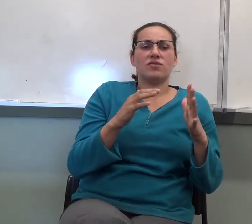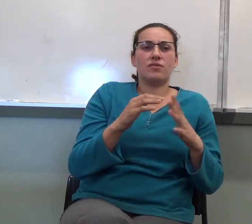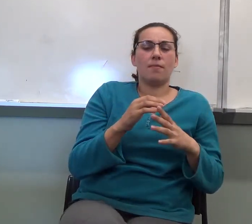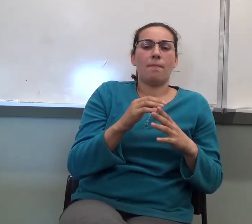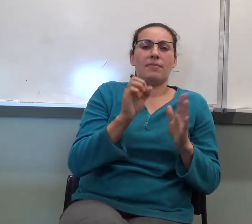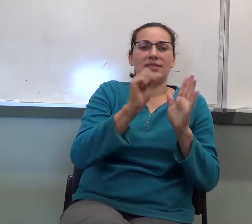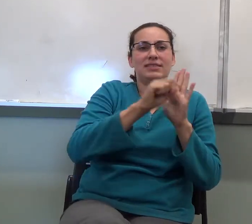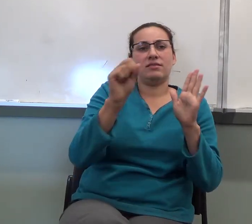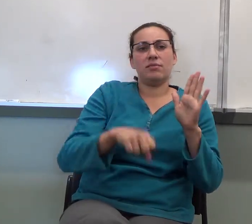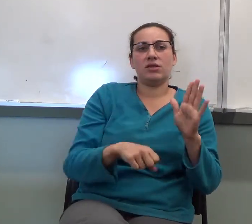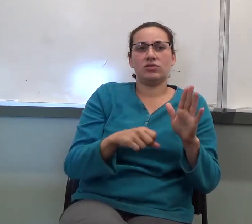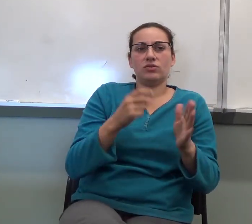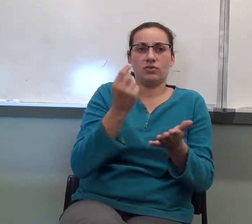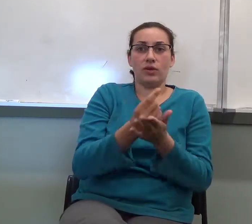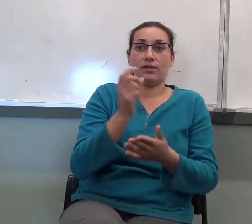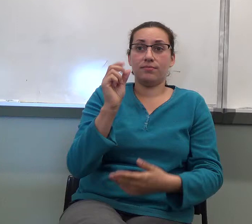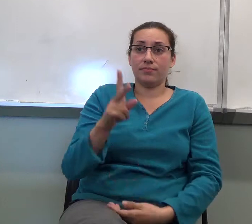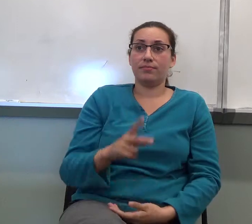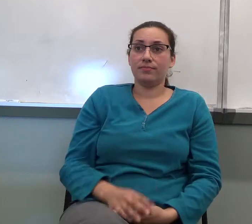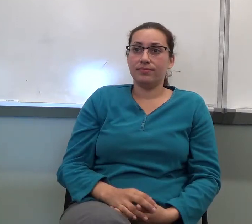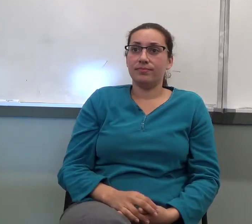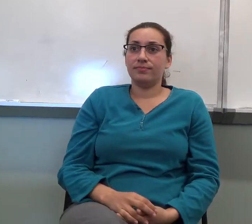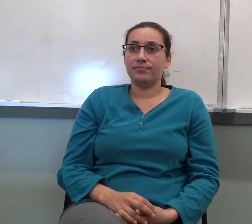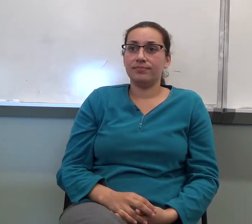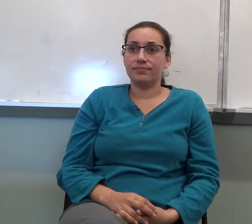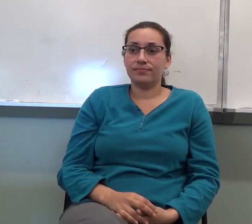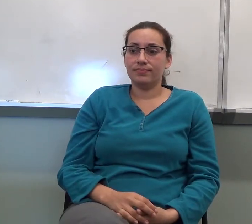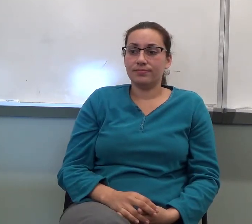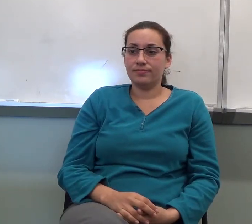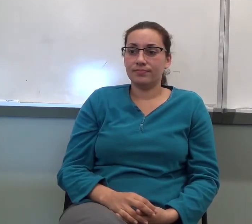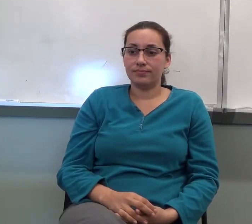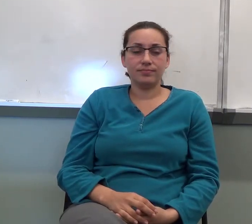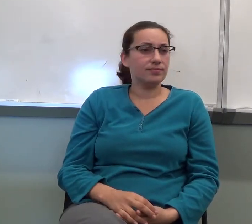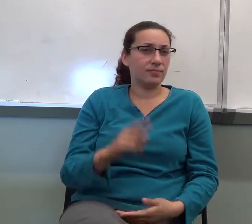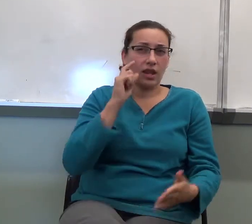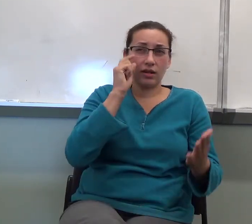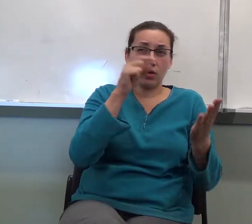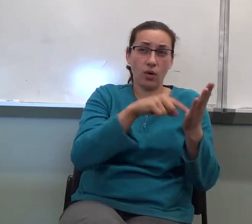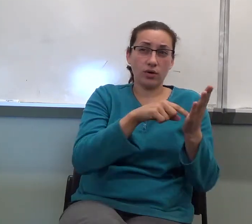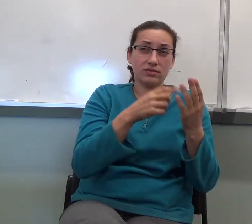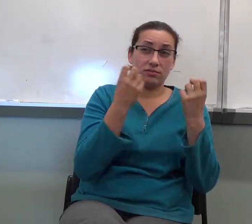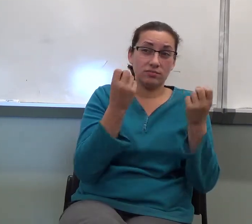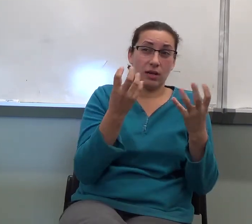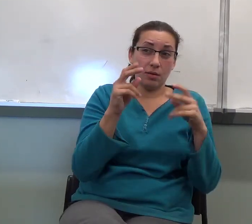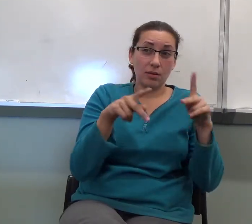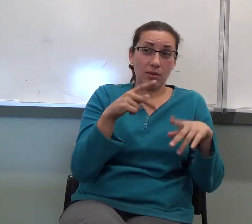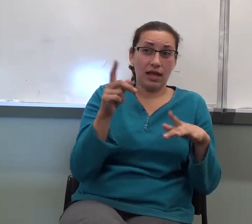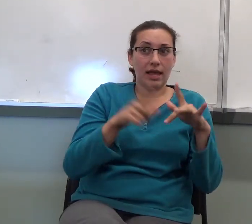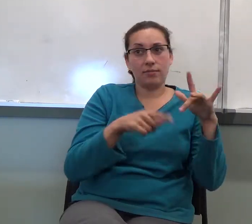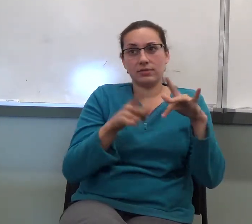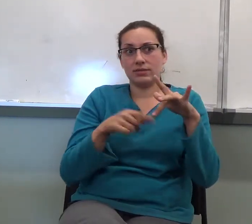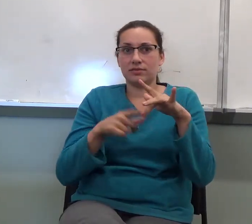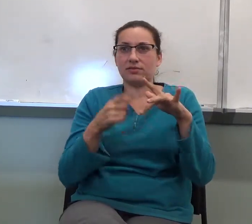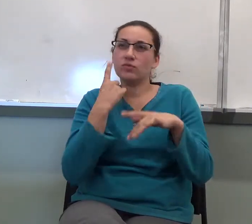Okay, that's that. Now, I noticed that a lot of people have been absent this last week and the week